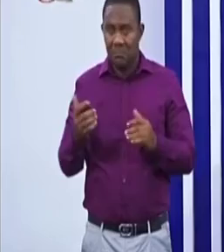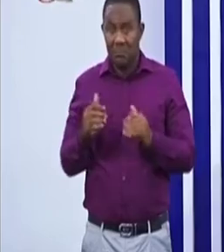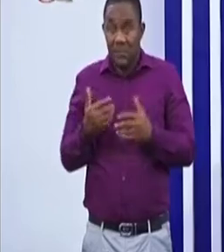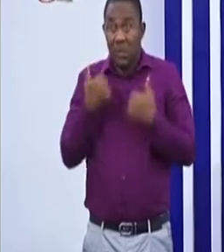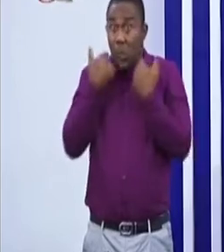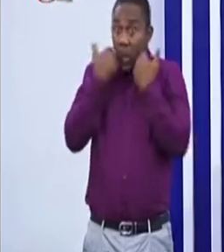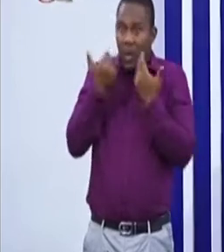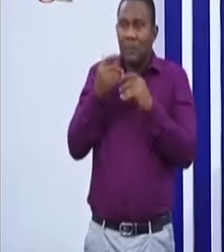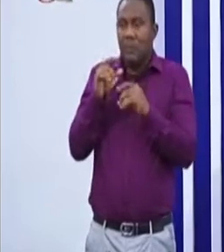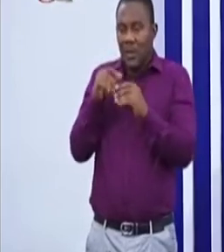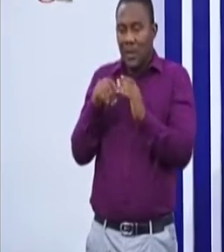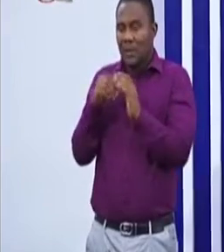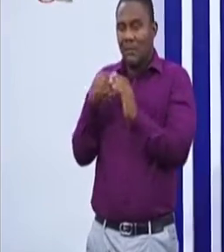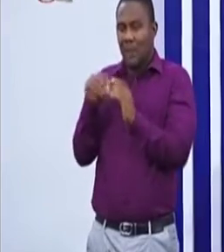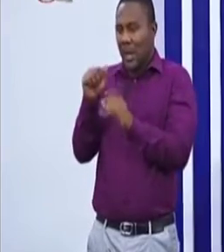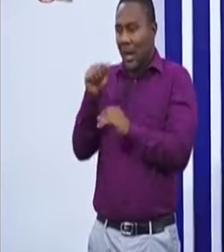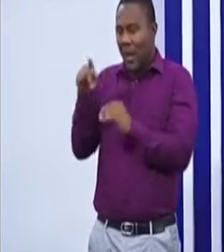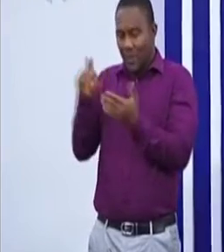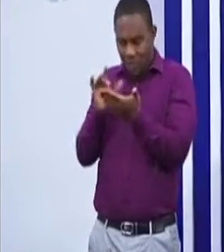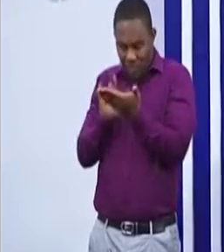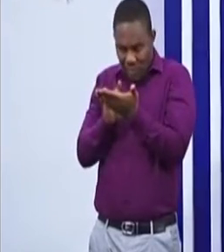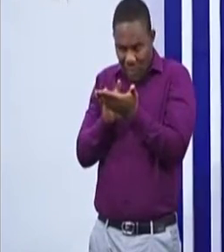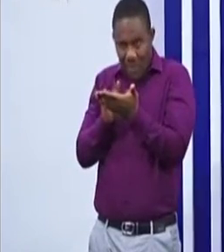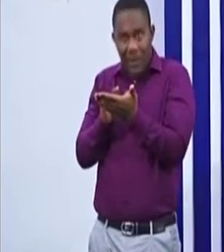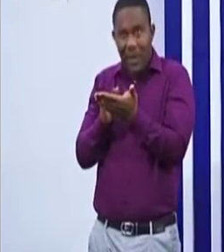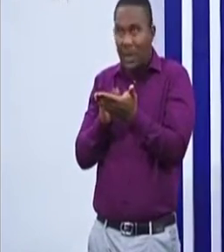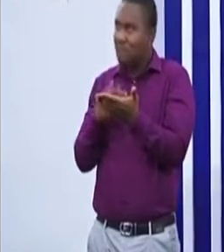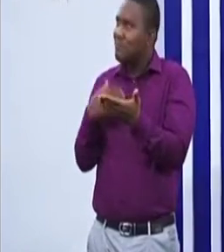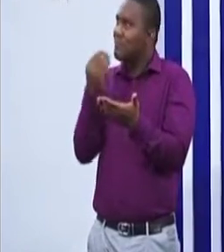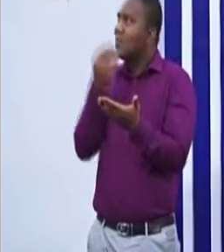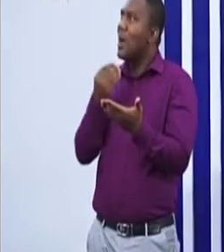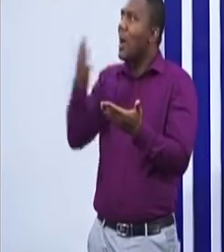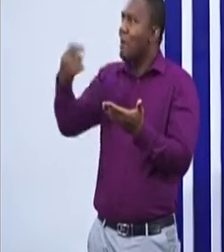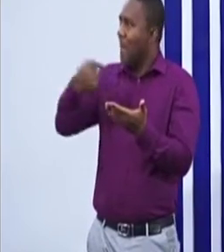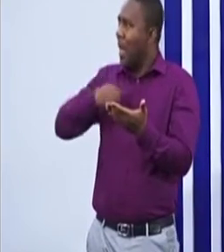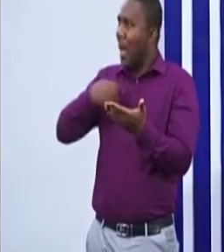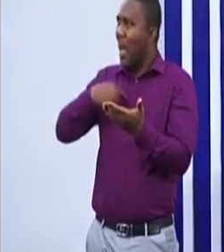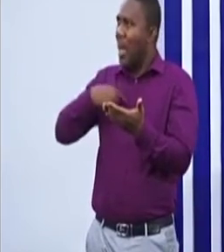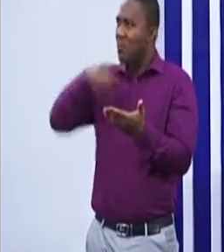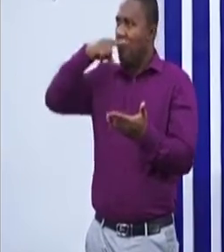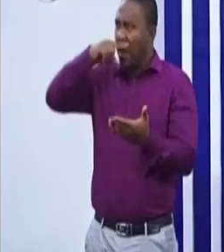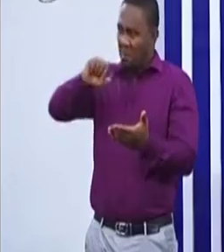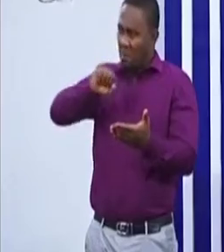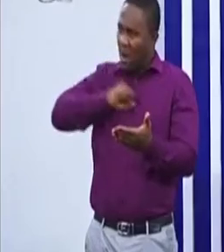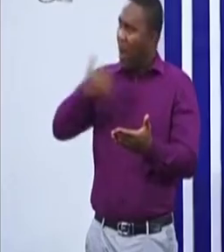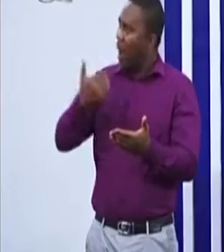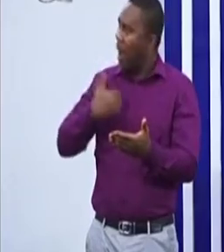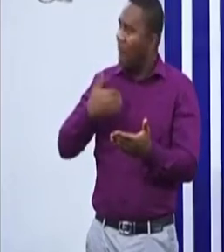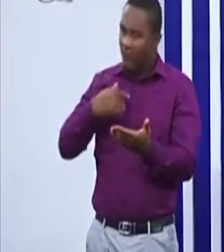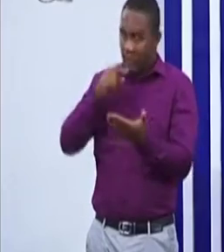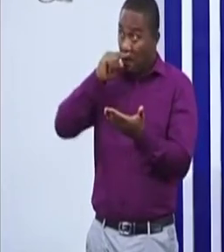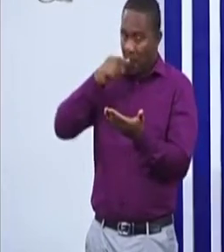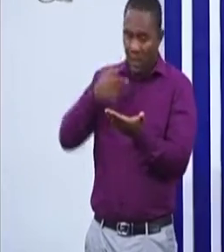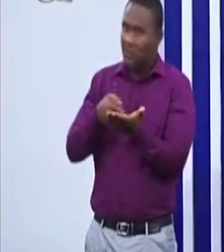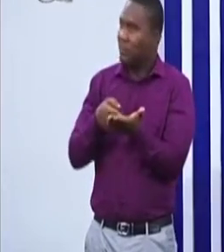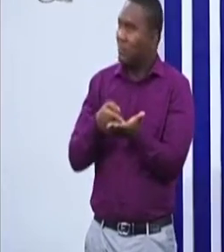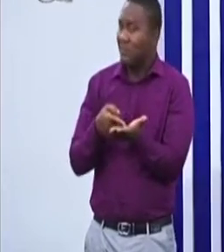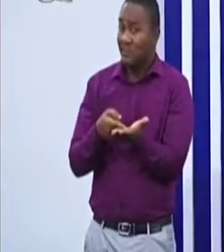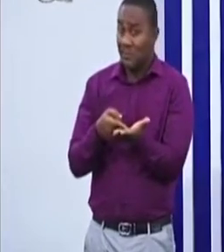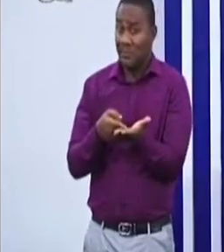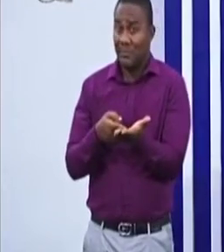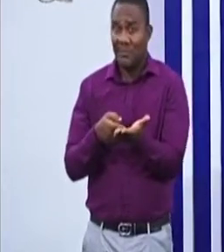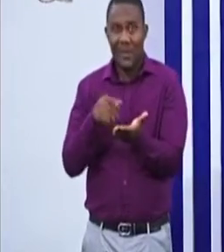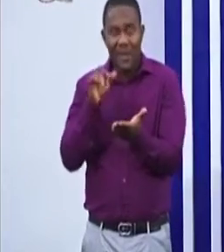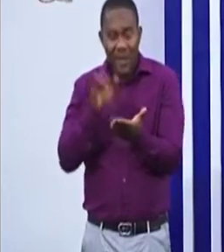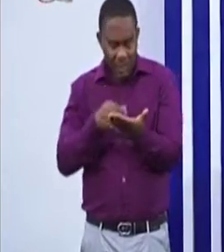give the accurate information anonymously, just giving their phone numbers and their locations. That information will